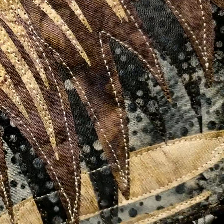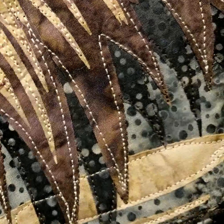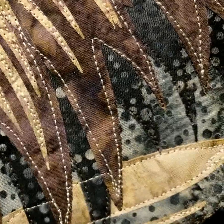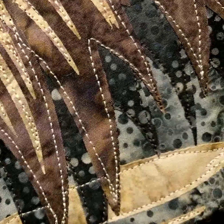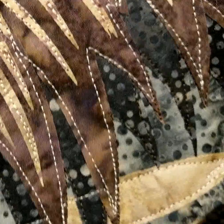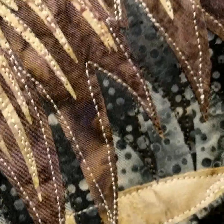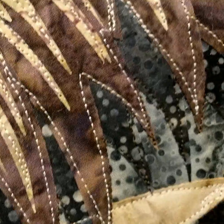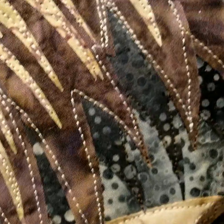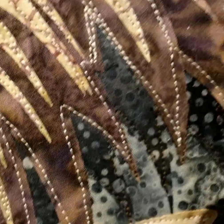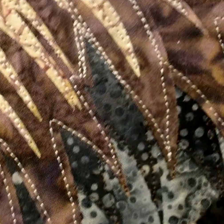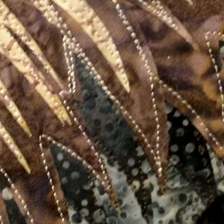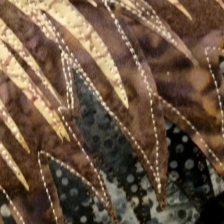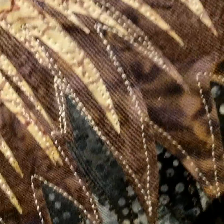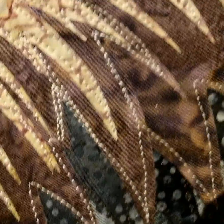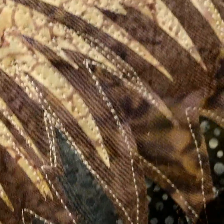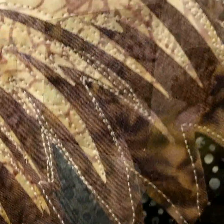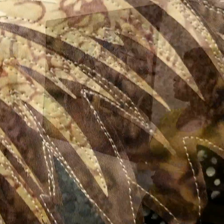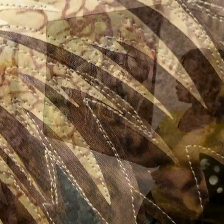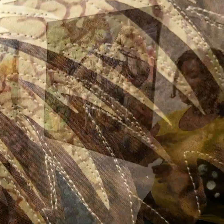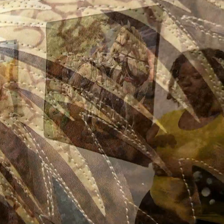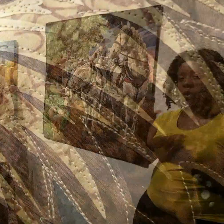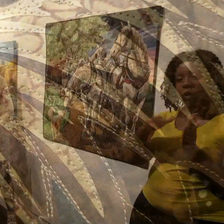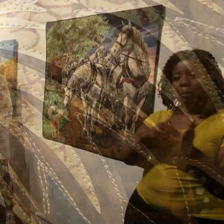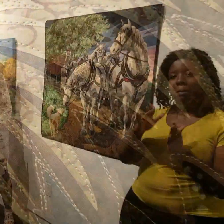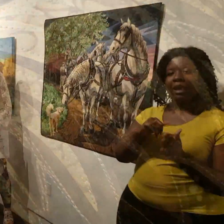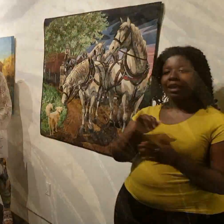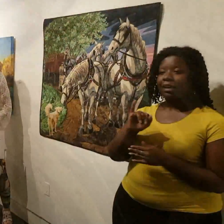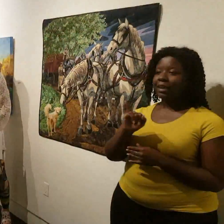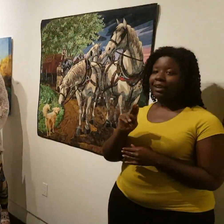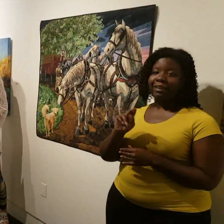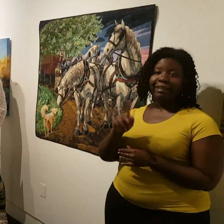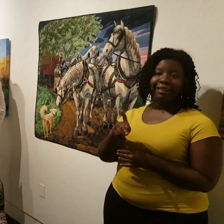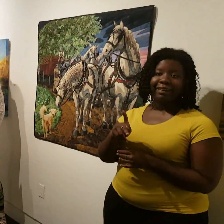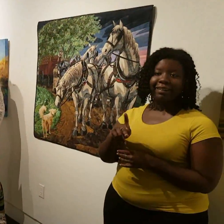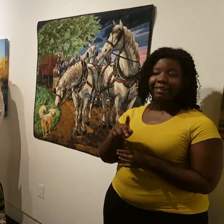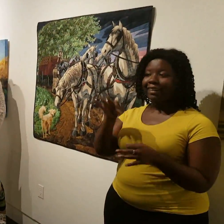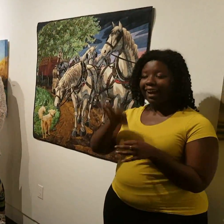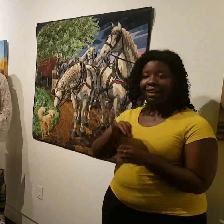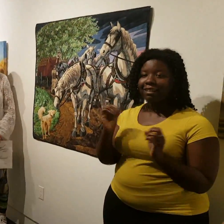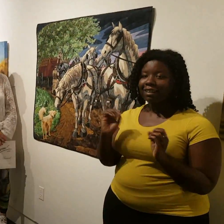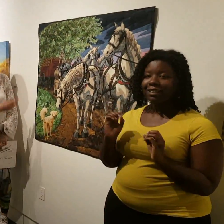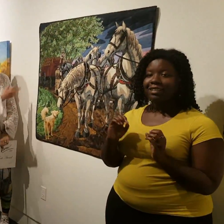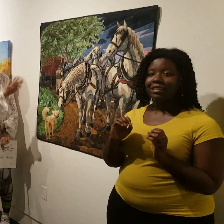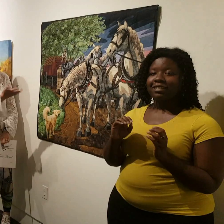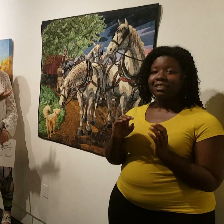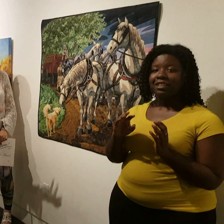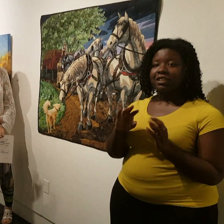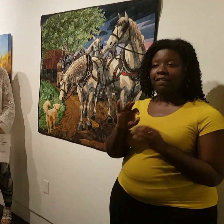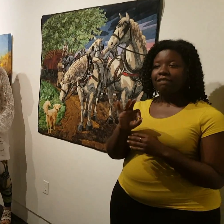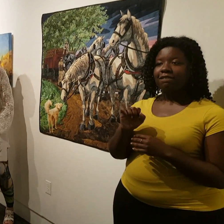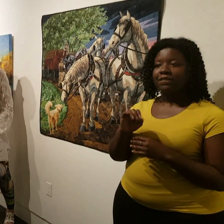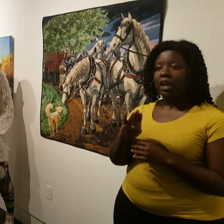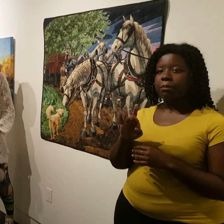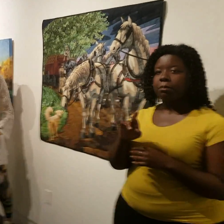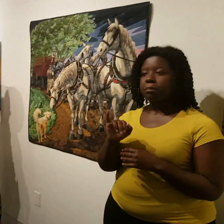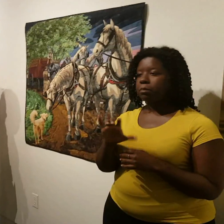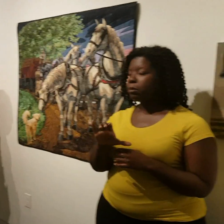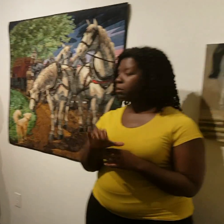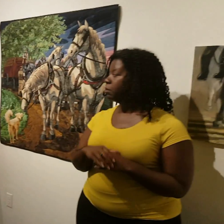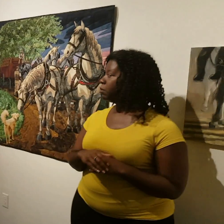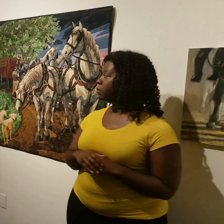Look at the stitches. This is all cloth. Or ink or dye or anything except fabric that makes up this